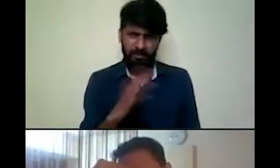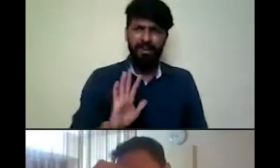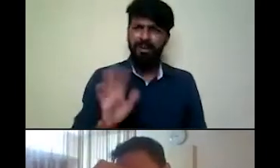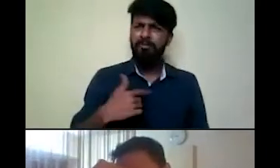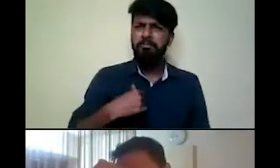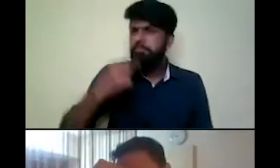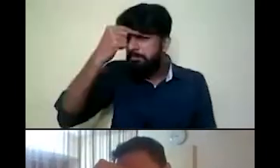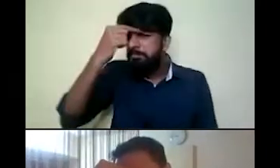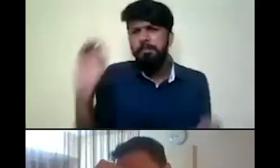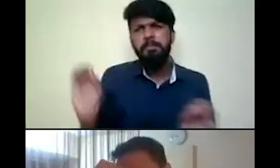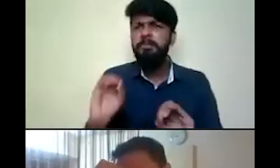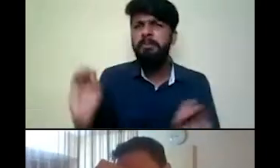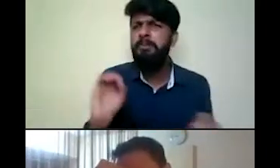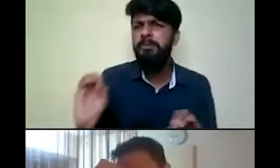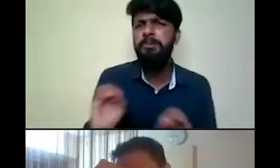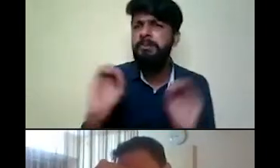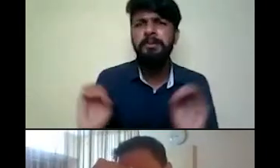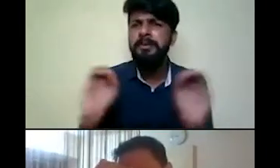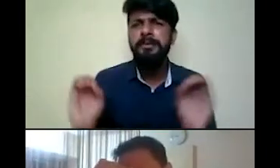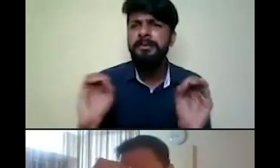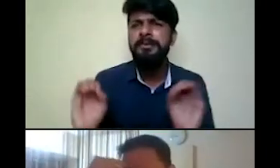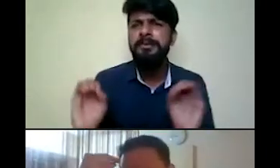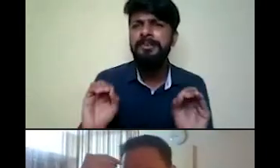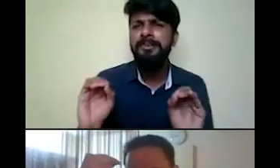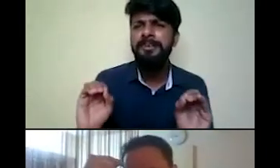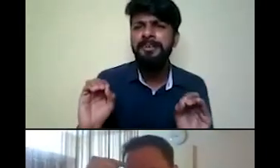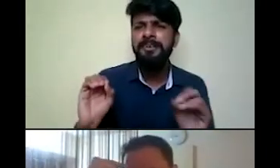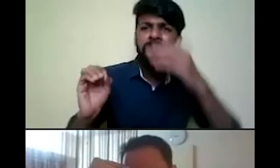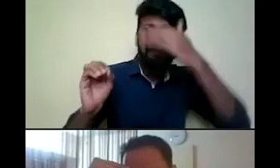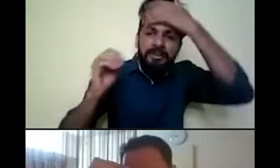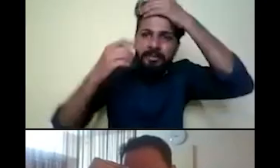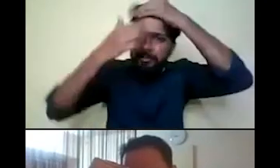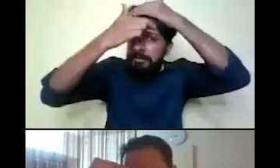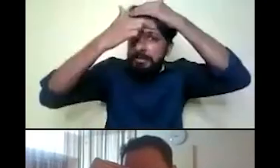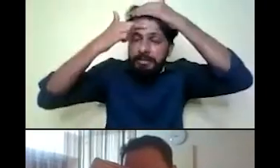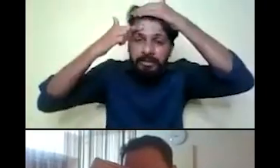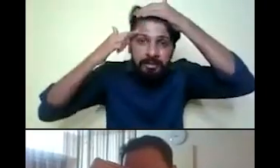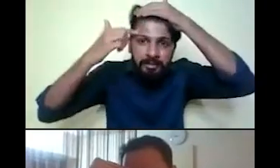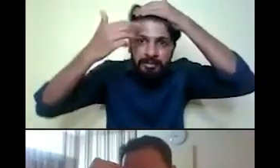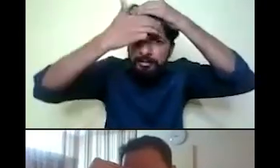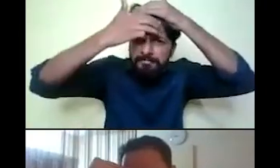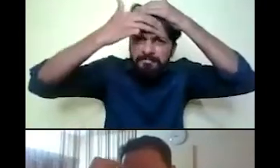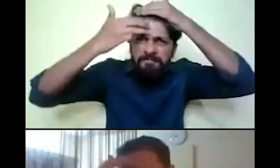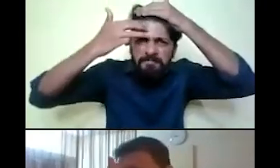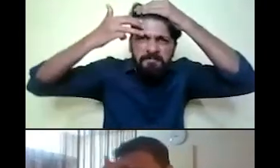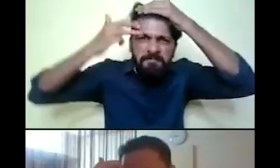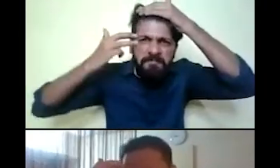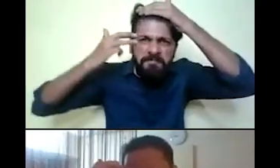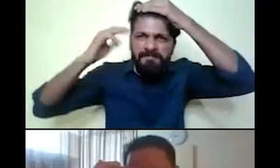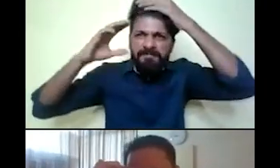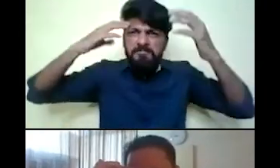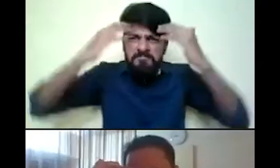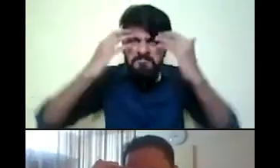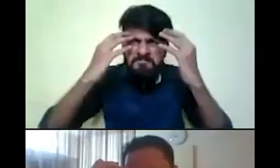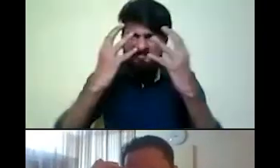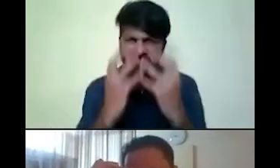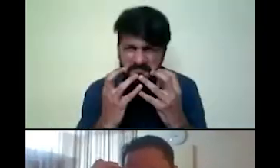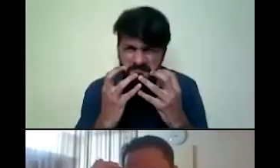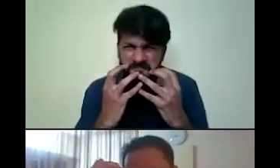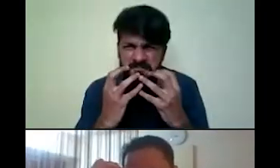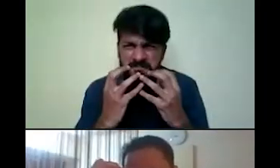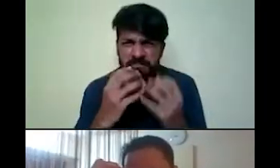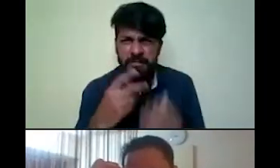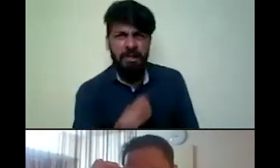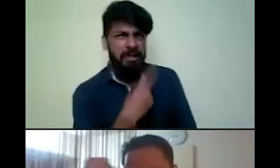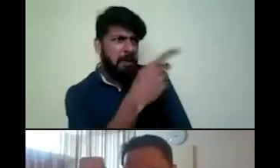Because people, when they are sad and when they are depressed, we just catch them through their facial expressions, and they have wrinkles